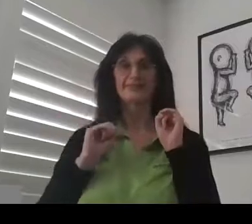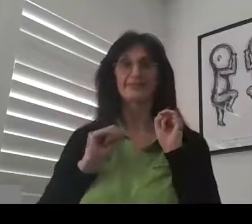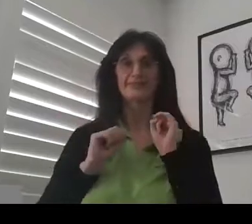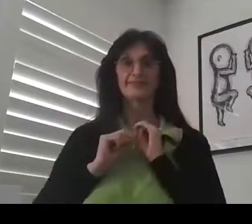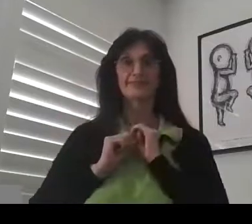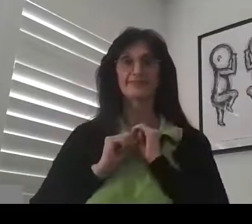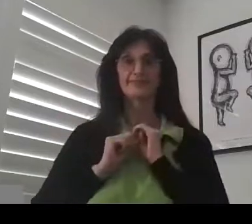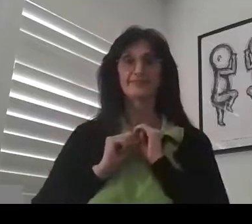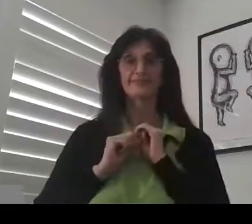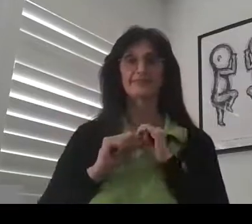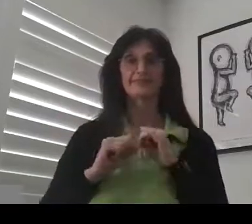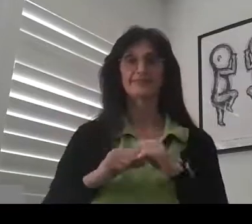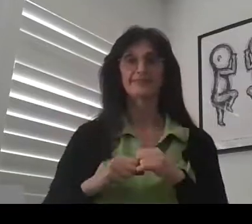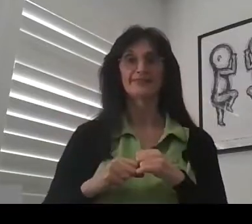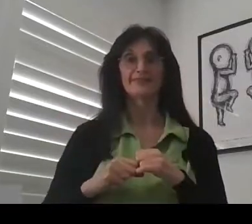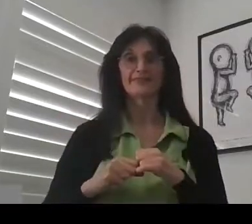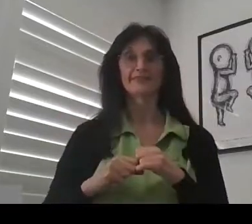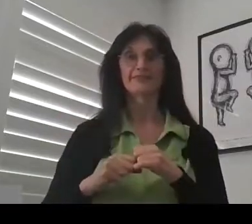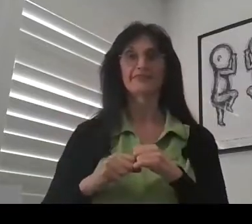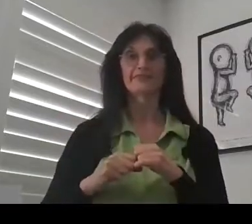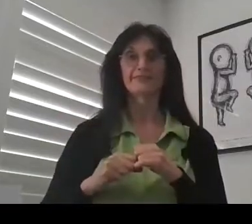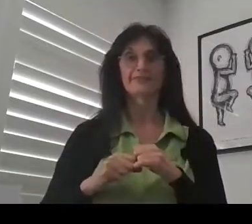Okay, let's get started.